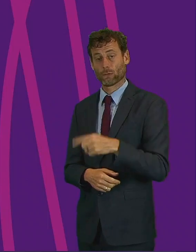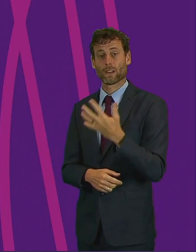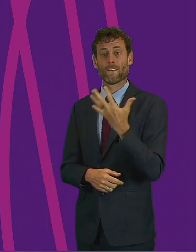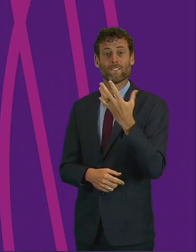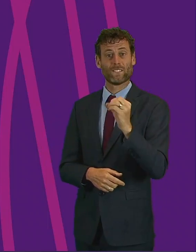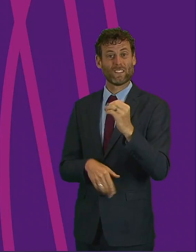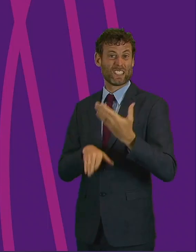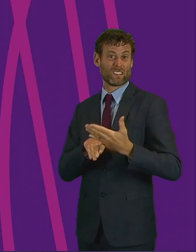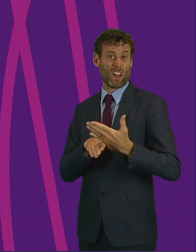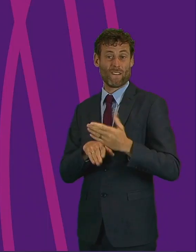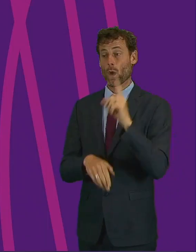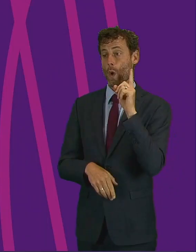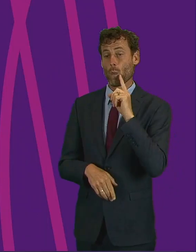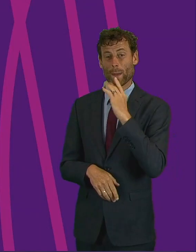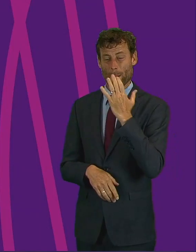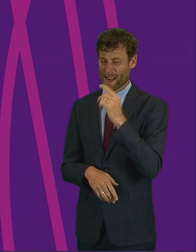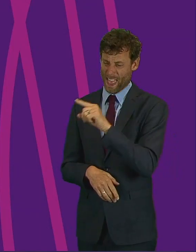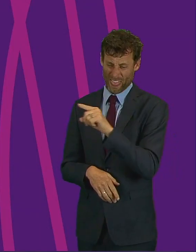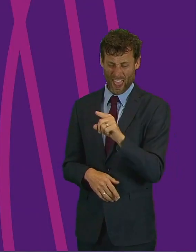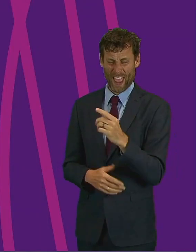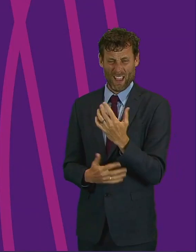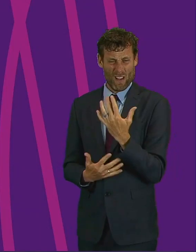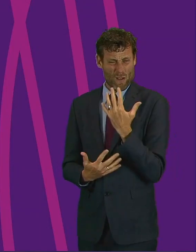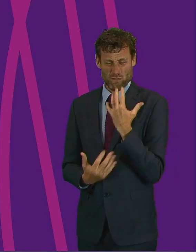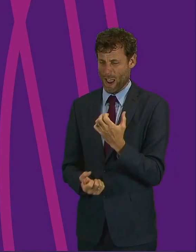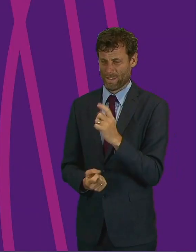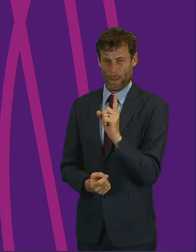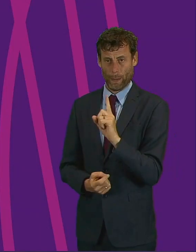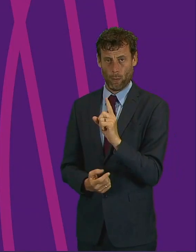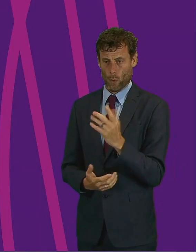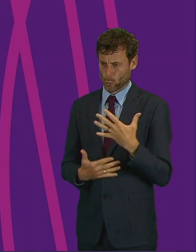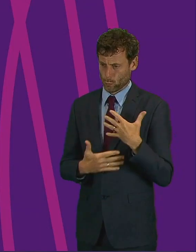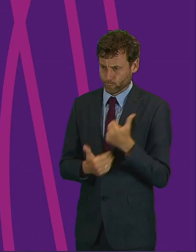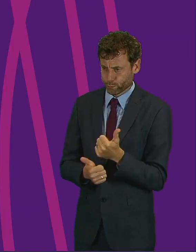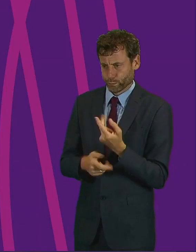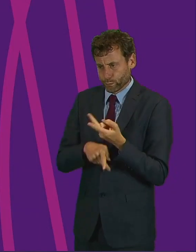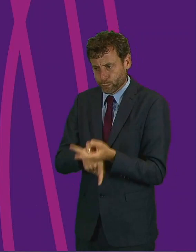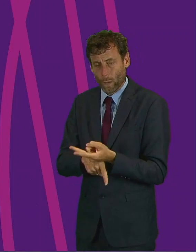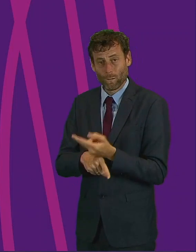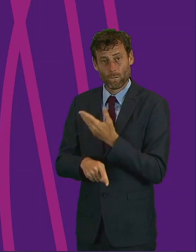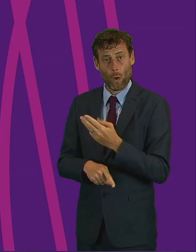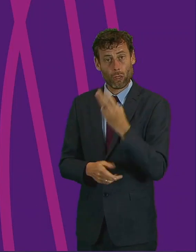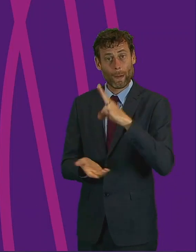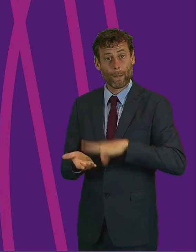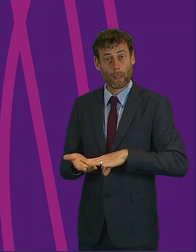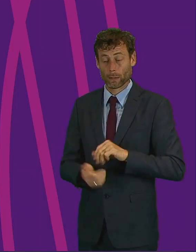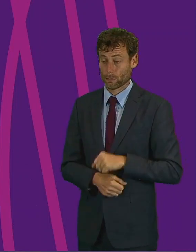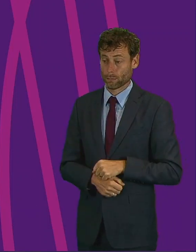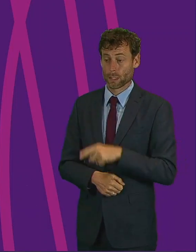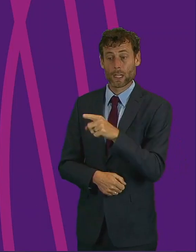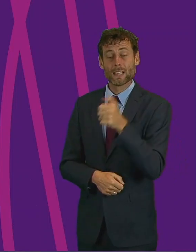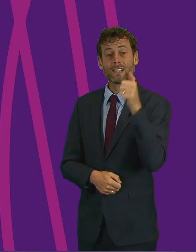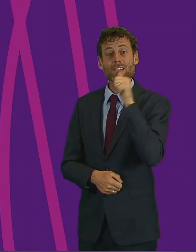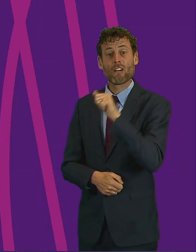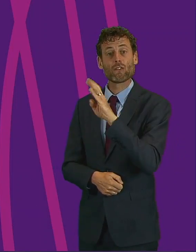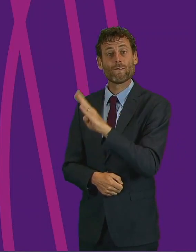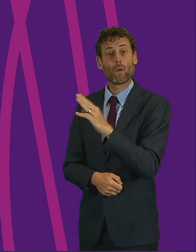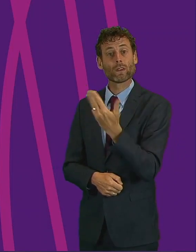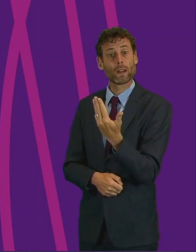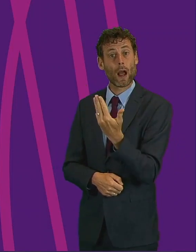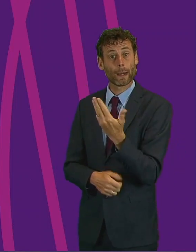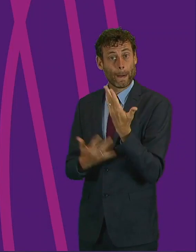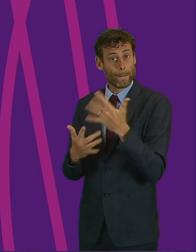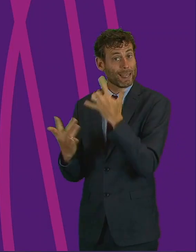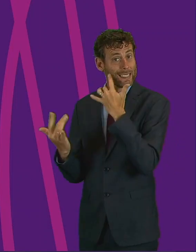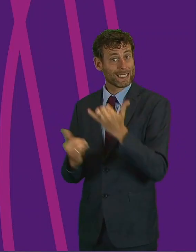men who have performed heroic and selfless tasks these last 3 months. But only 649 of them have been tested, just